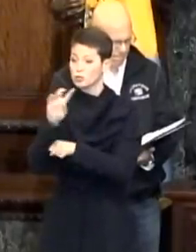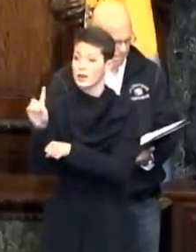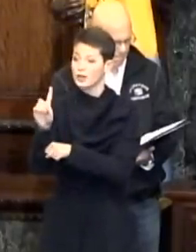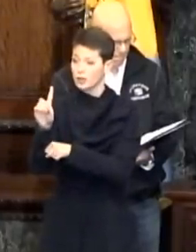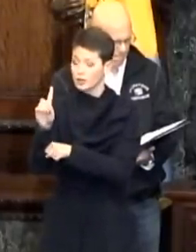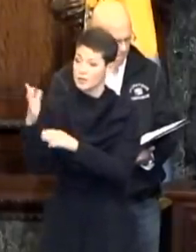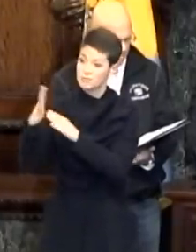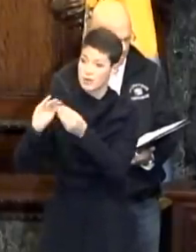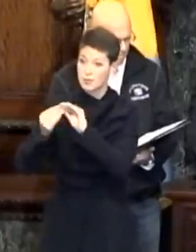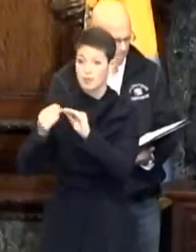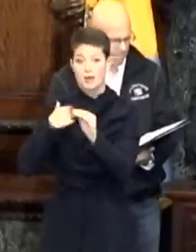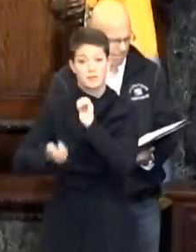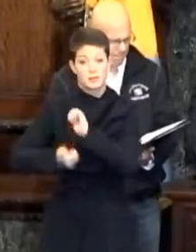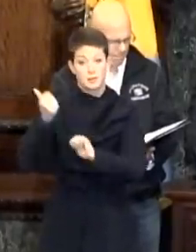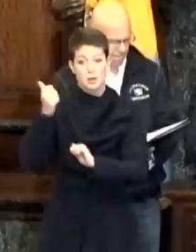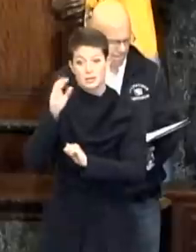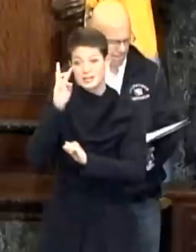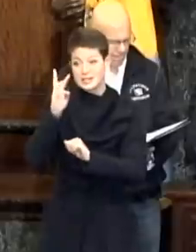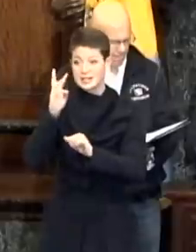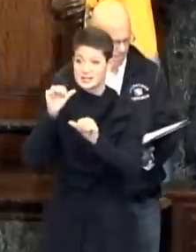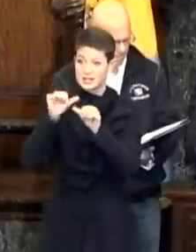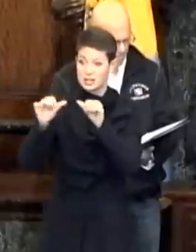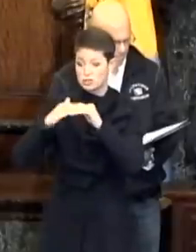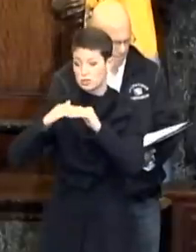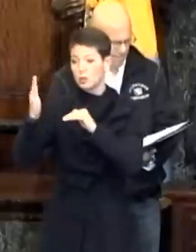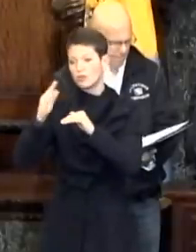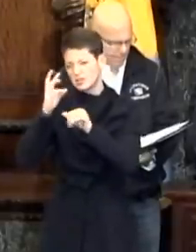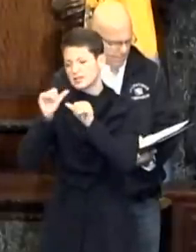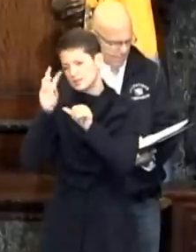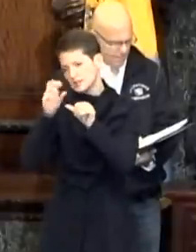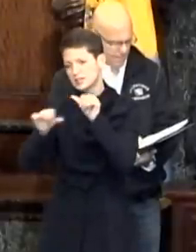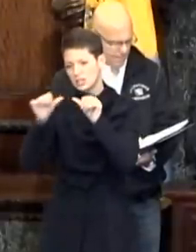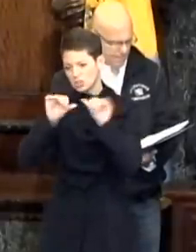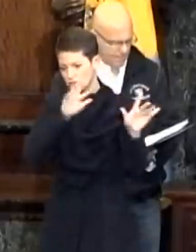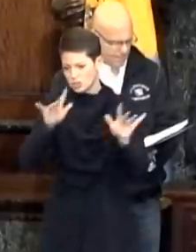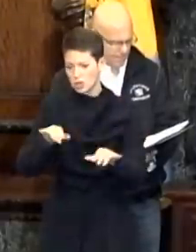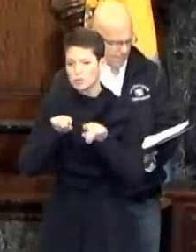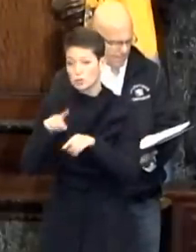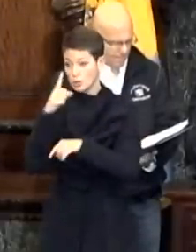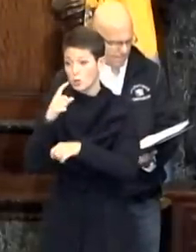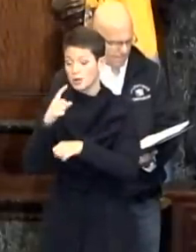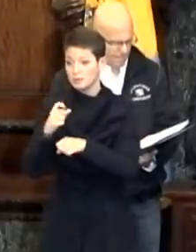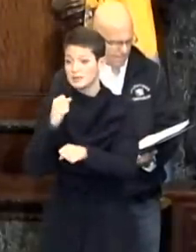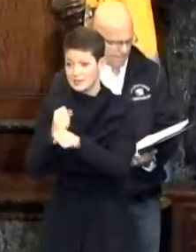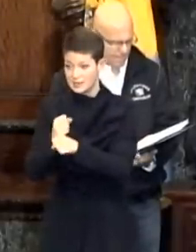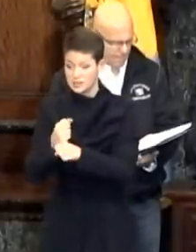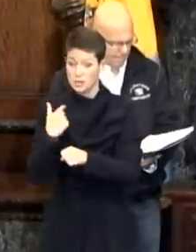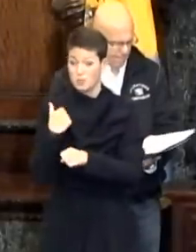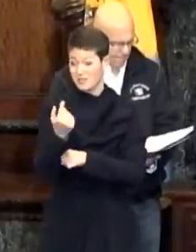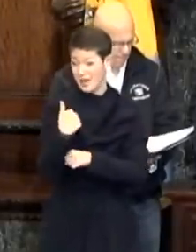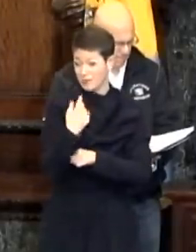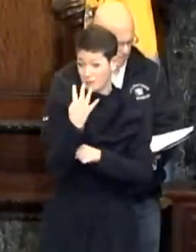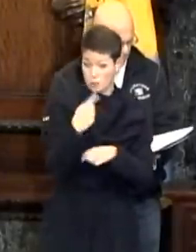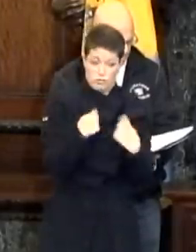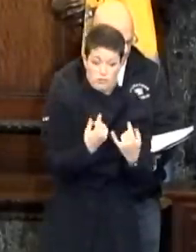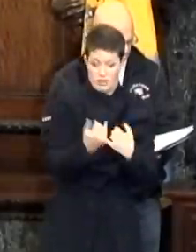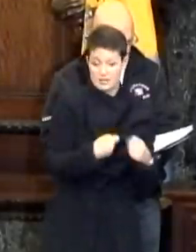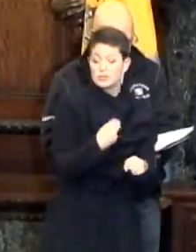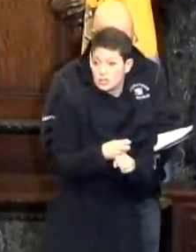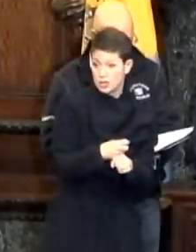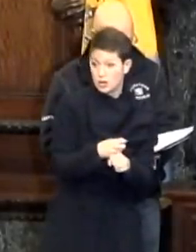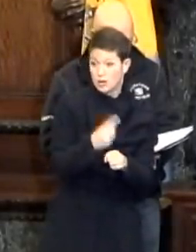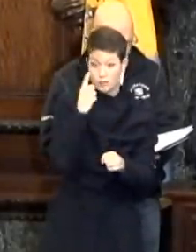for having the most 6-inch-plus snowstorms in one season. We've had 4 so far this year.